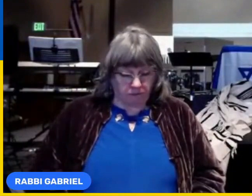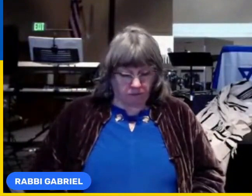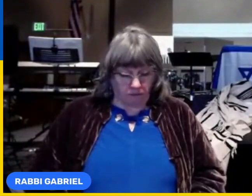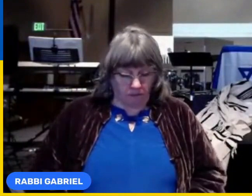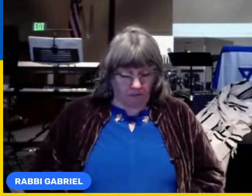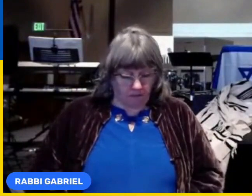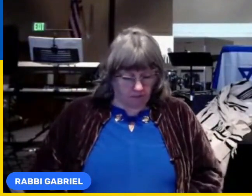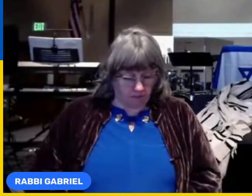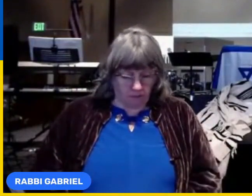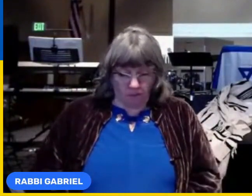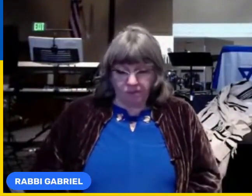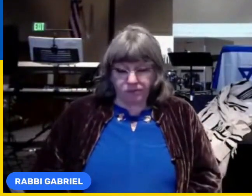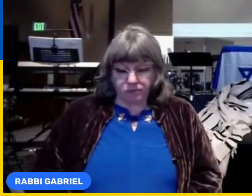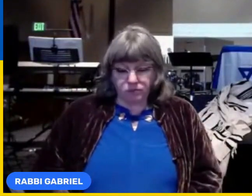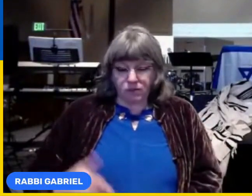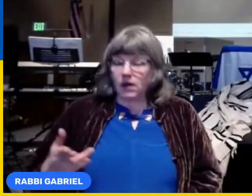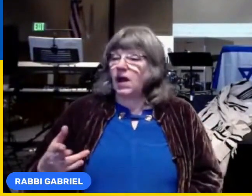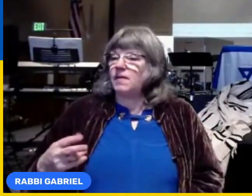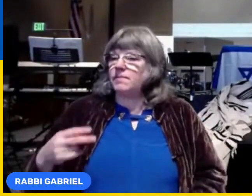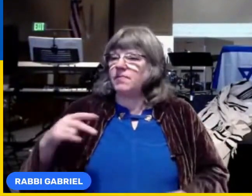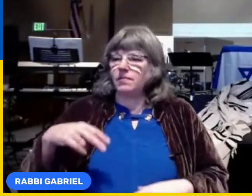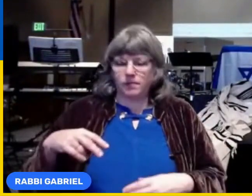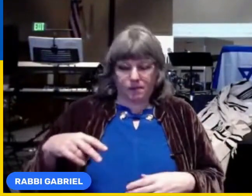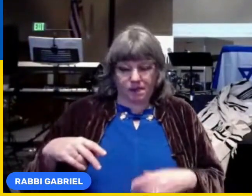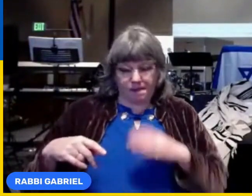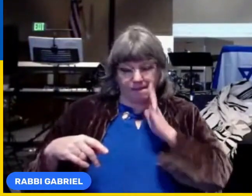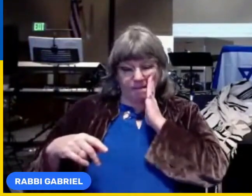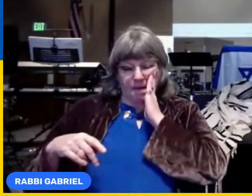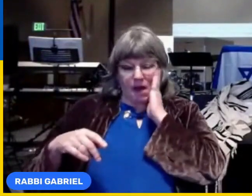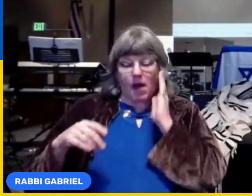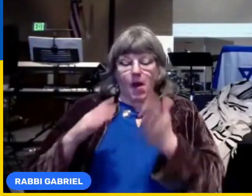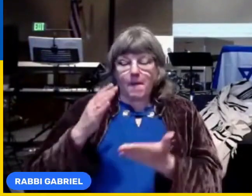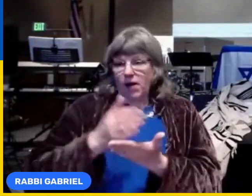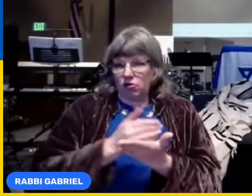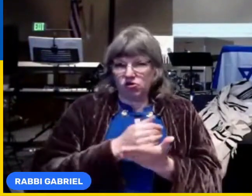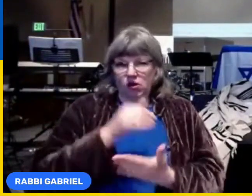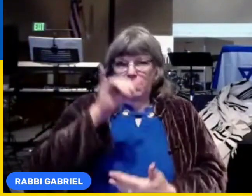the voice that speaks in the desert.